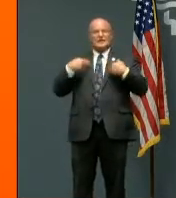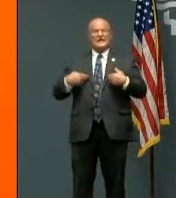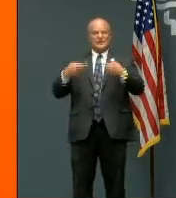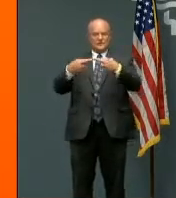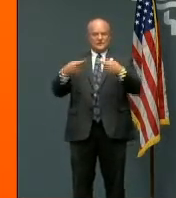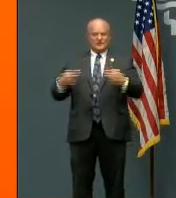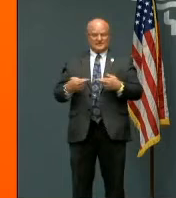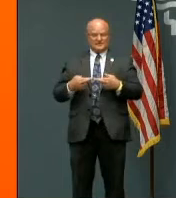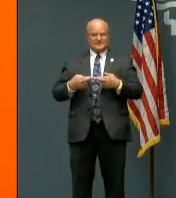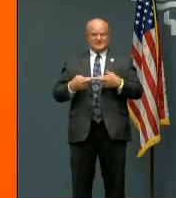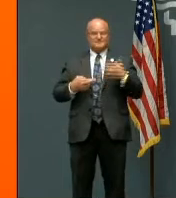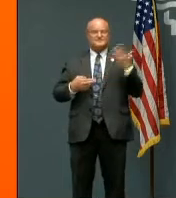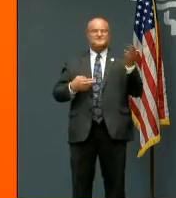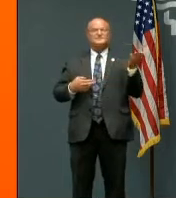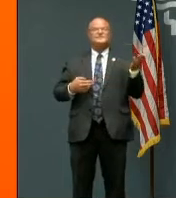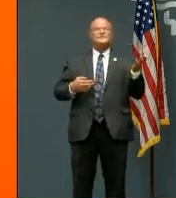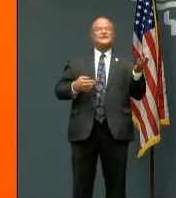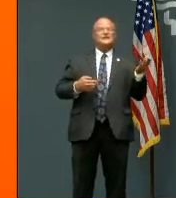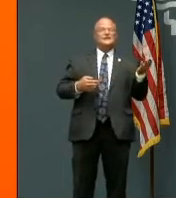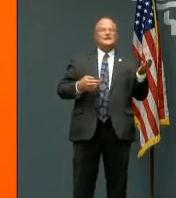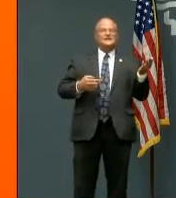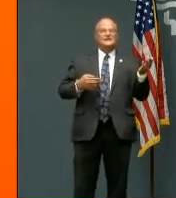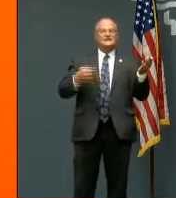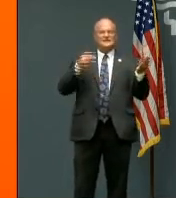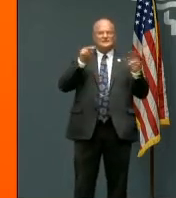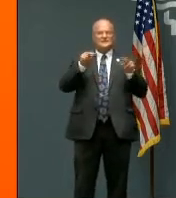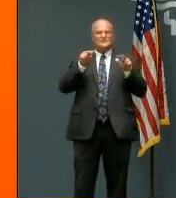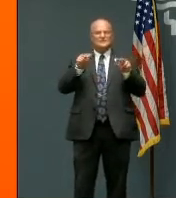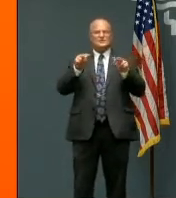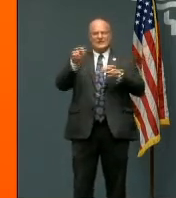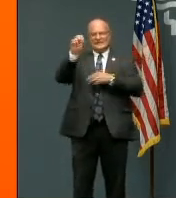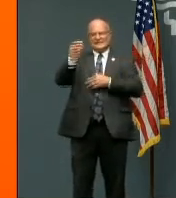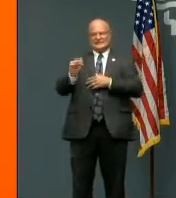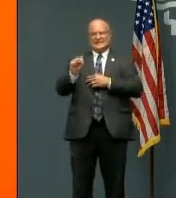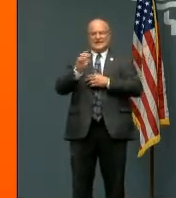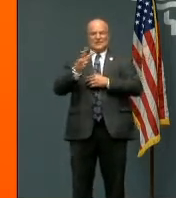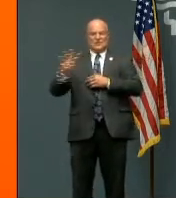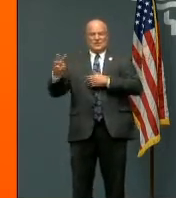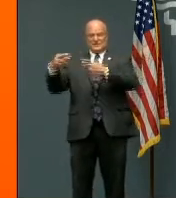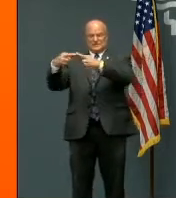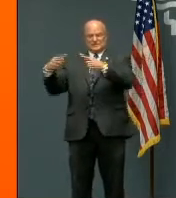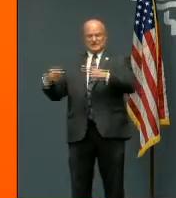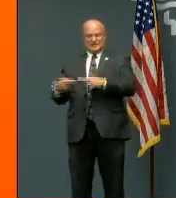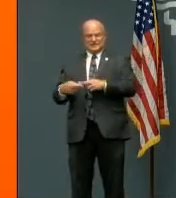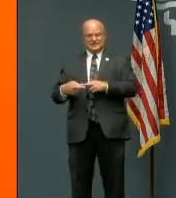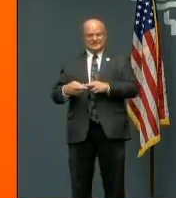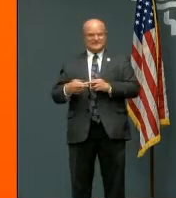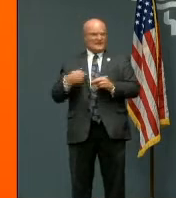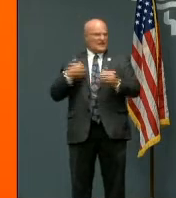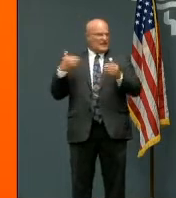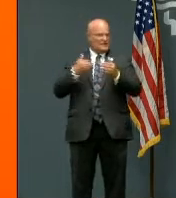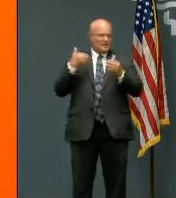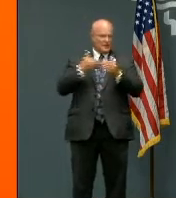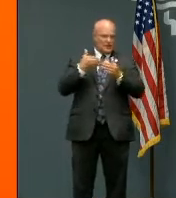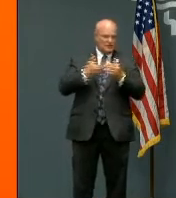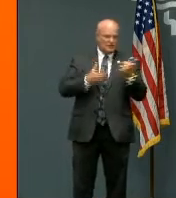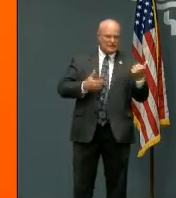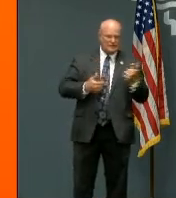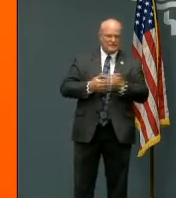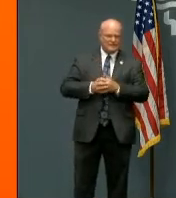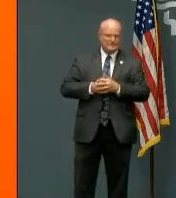region. And here we look at the southwest region, which I'm going to get a little bit closer